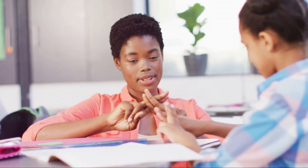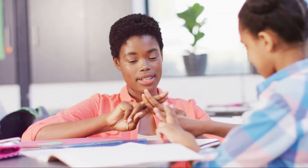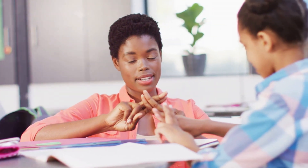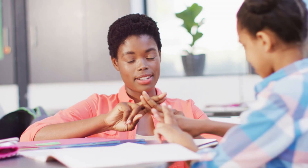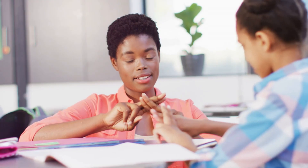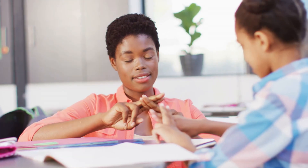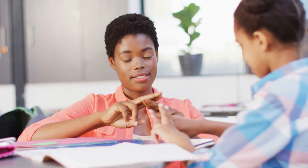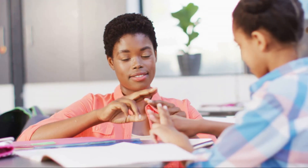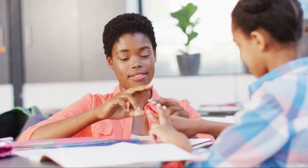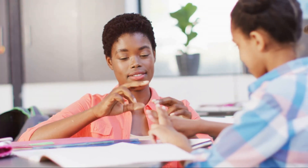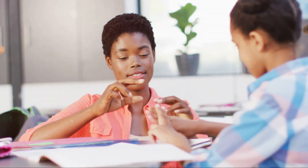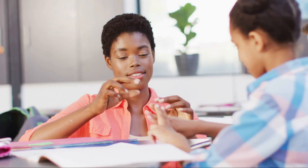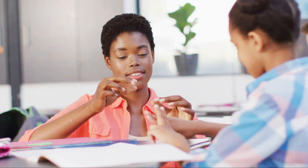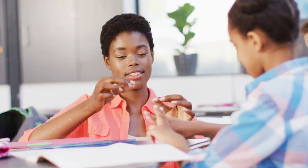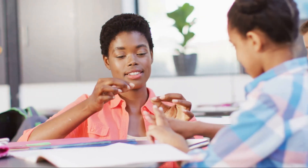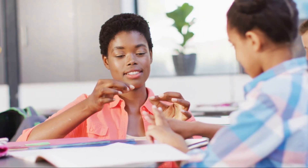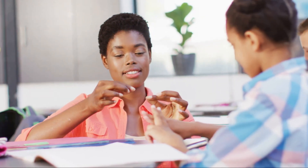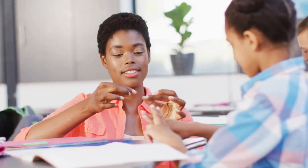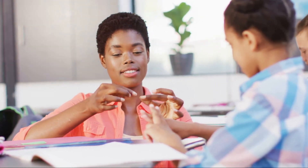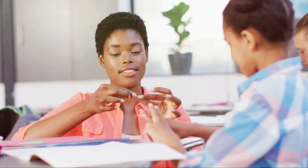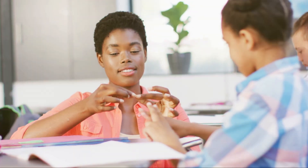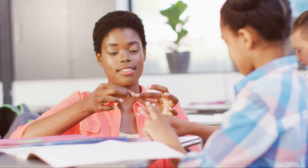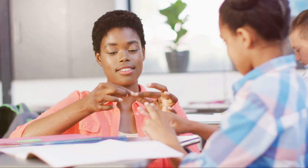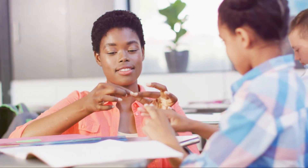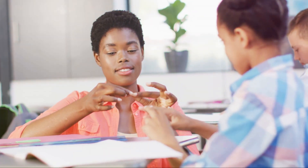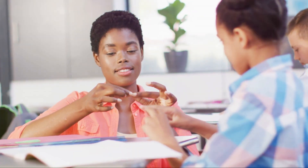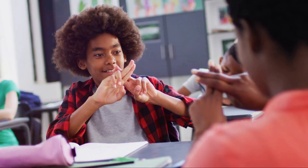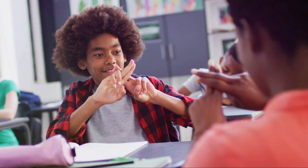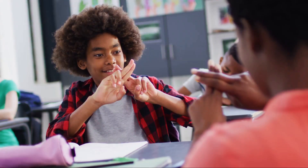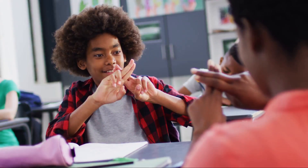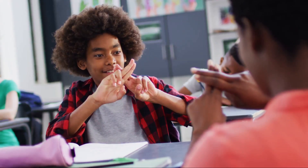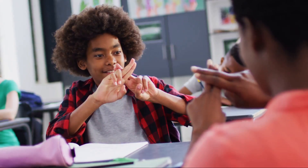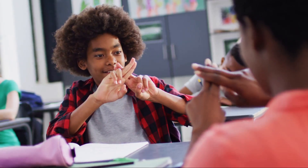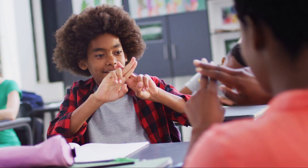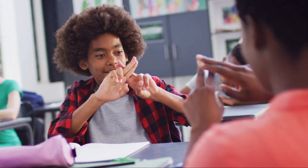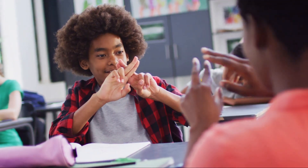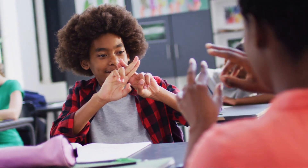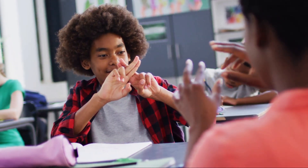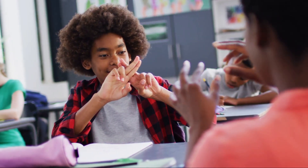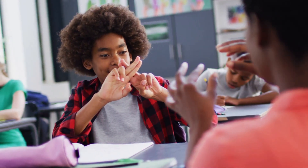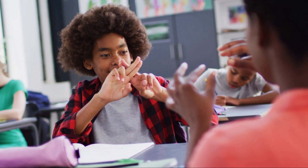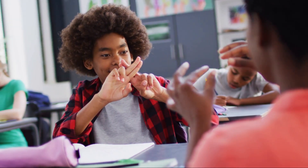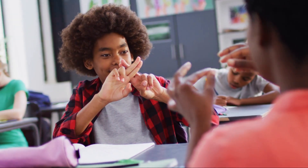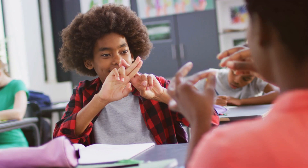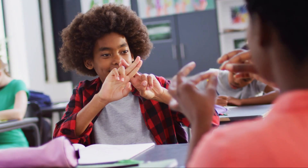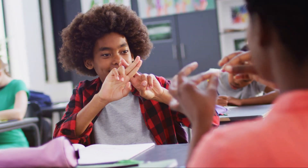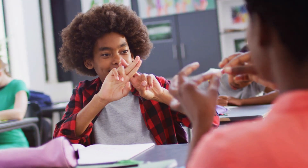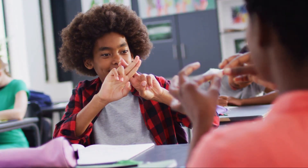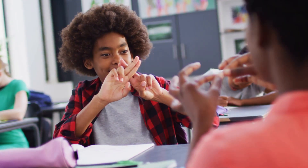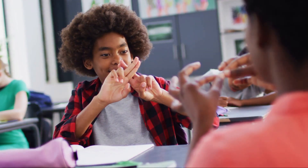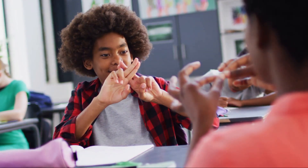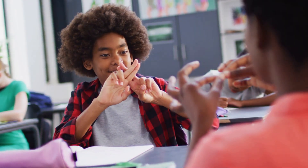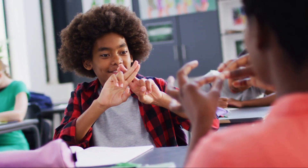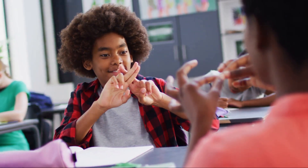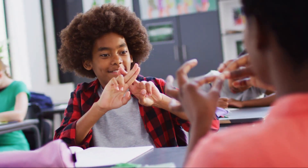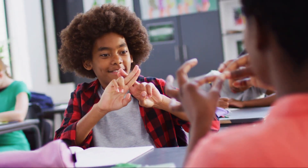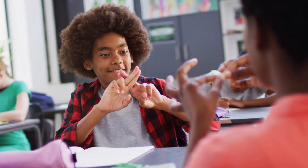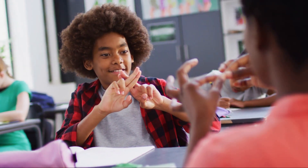languages originated and continue to thrive. Schools for the Deaf often serve as gateways to this culture, especially since